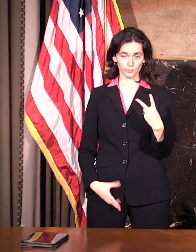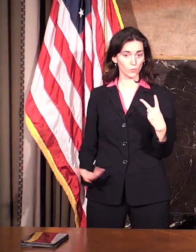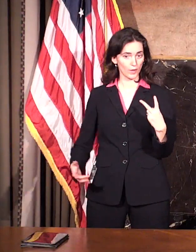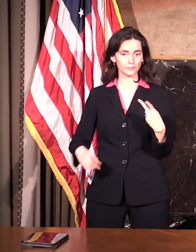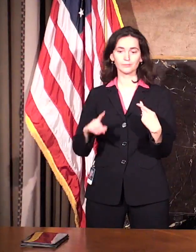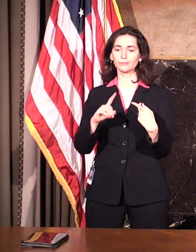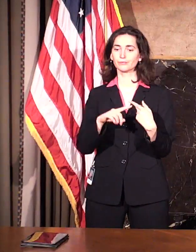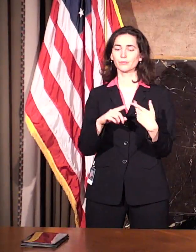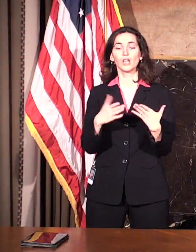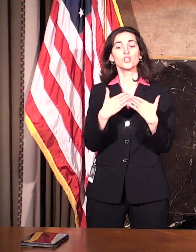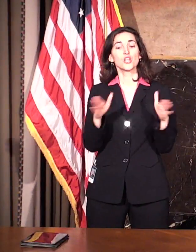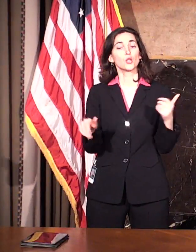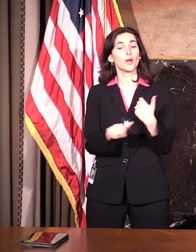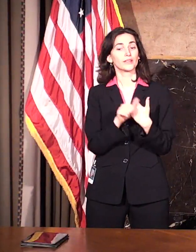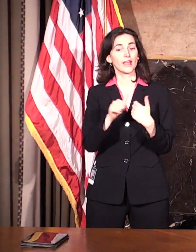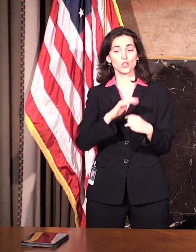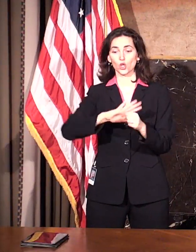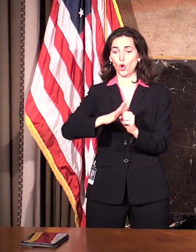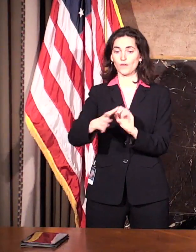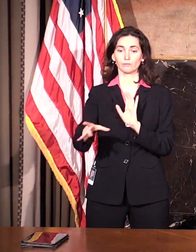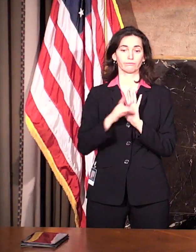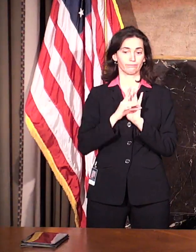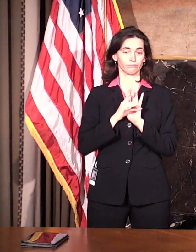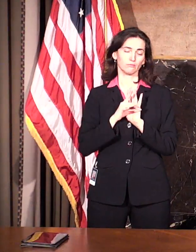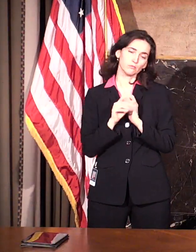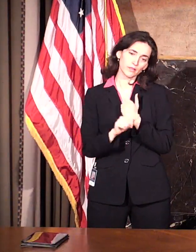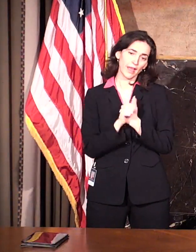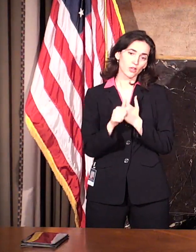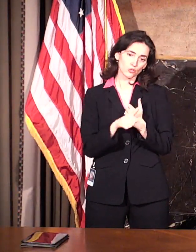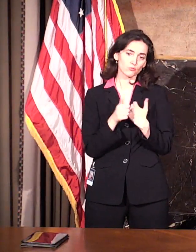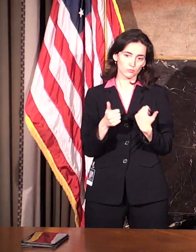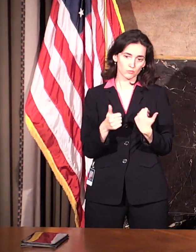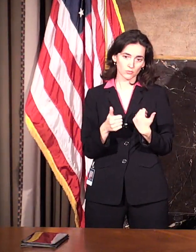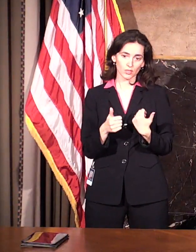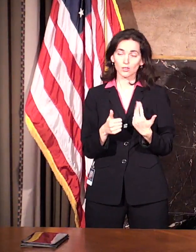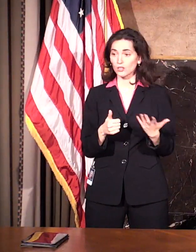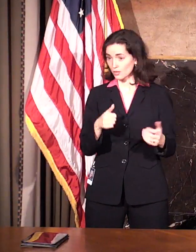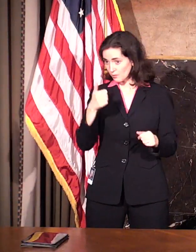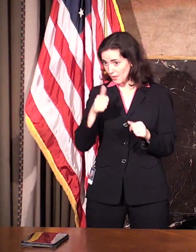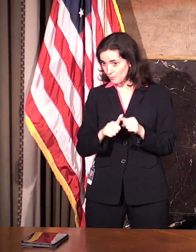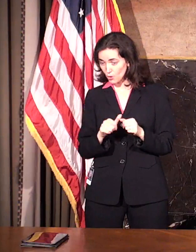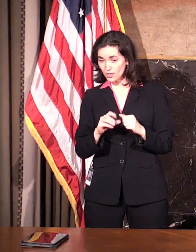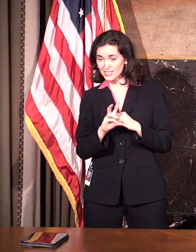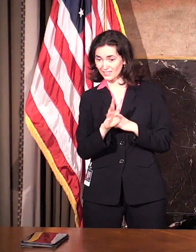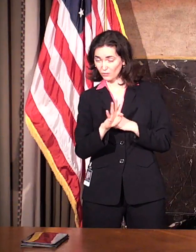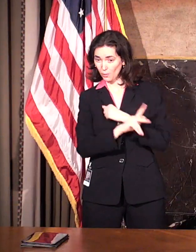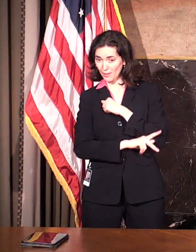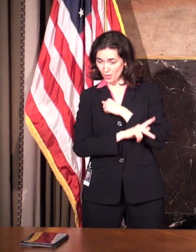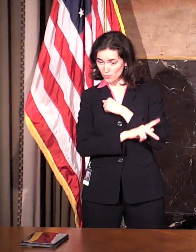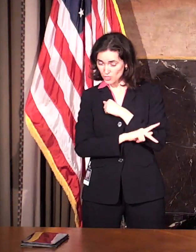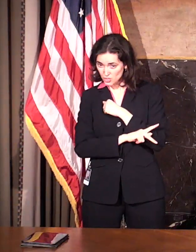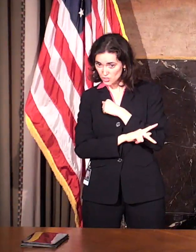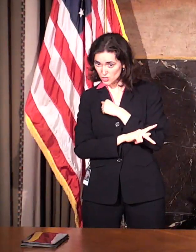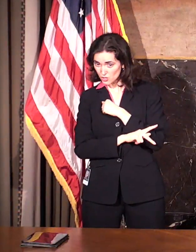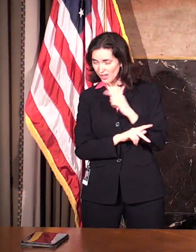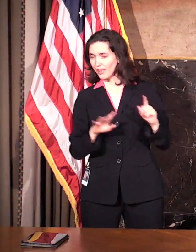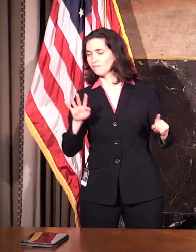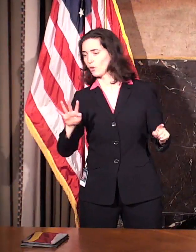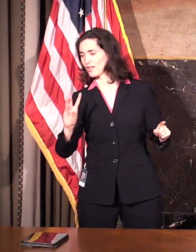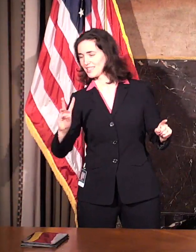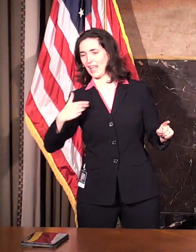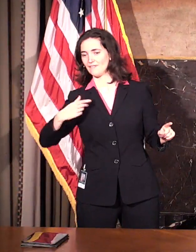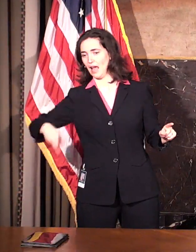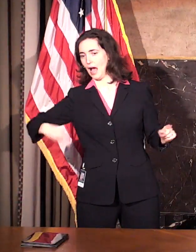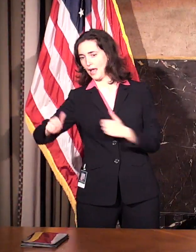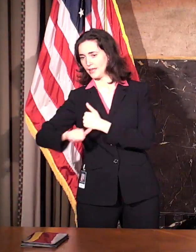the general risk of catching COVID out there, which, again, in 46 out of 64 parishes is the highest category